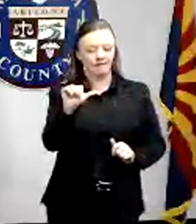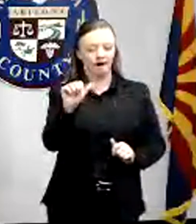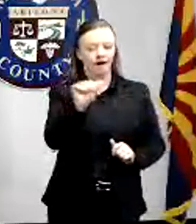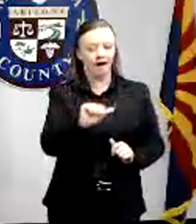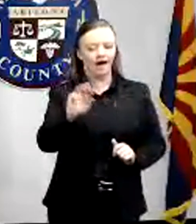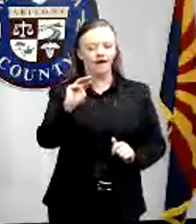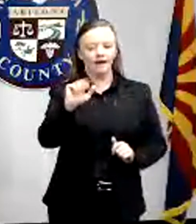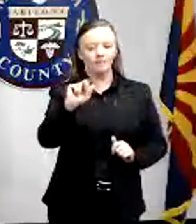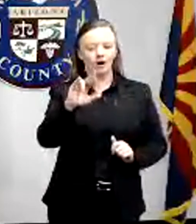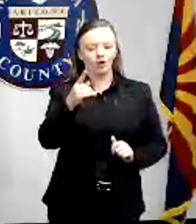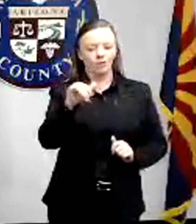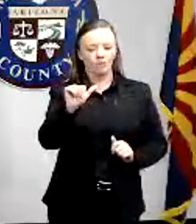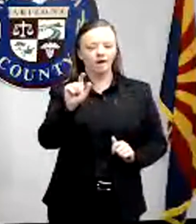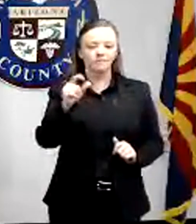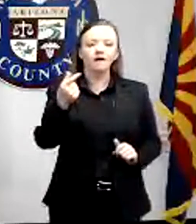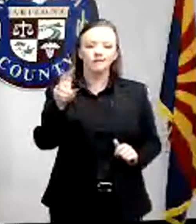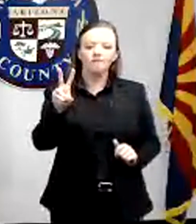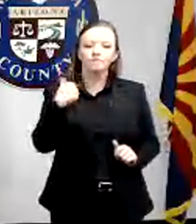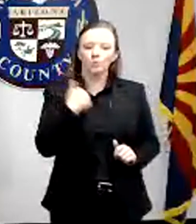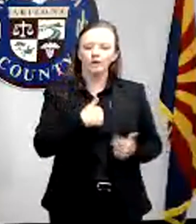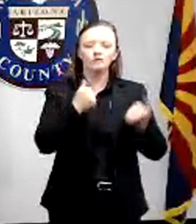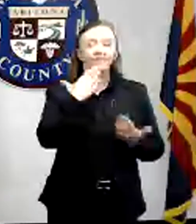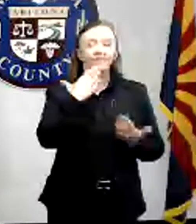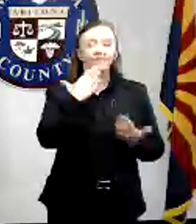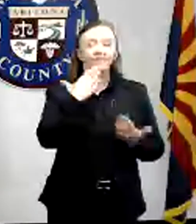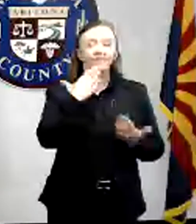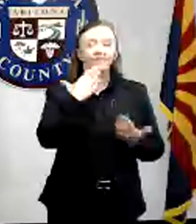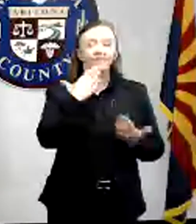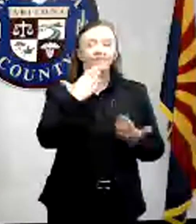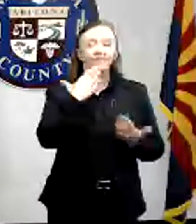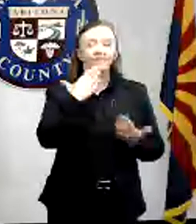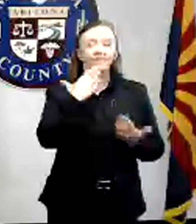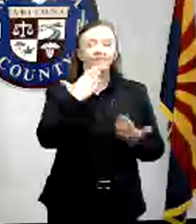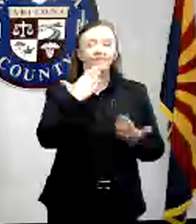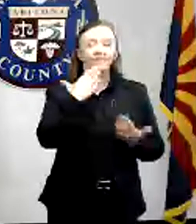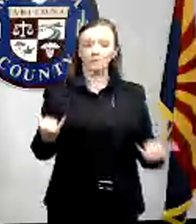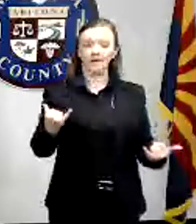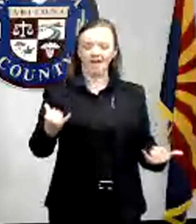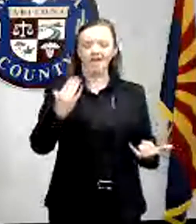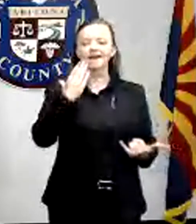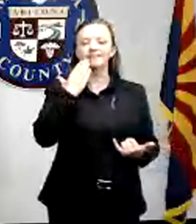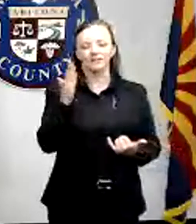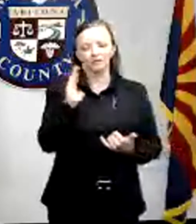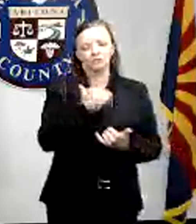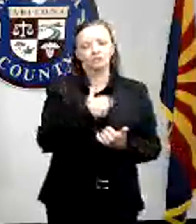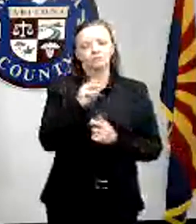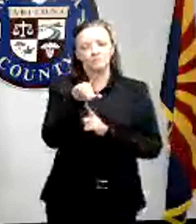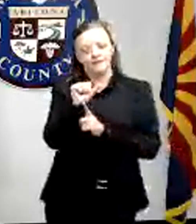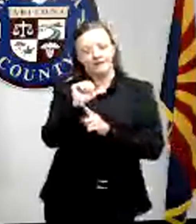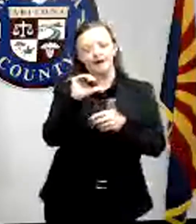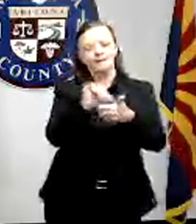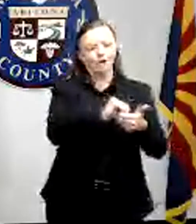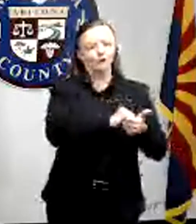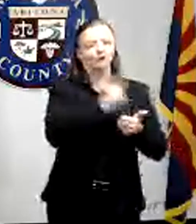caomedia@maricopa.gov. We always do our best to get to everybody every single day. This webinar today, and thank you to our friends in the media for all the good